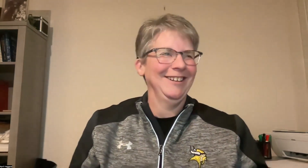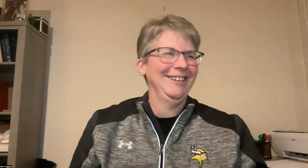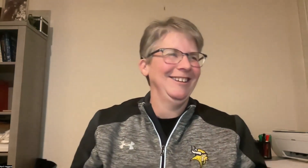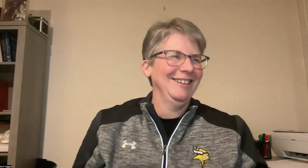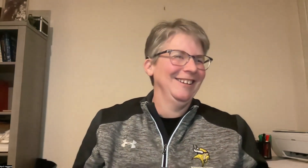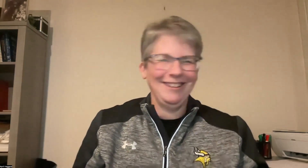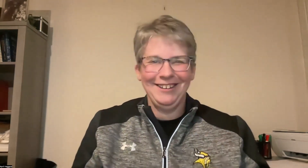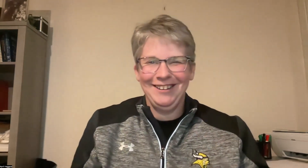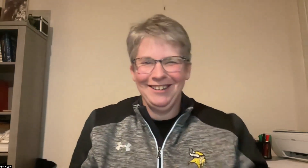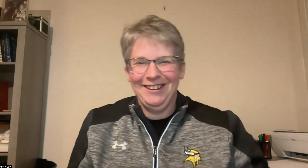sure.